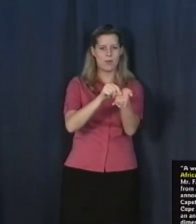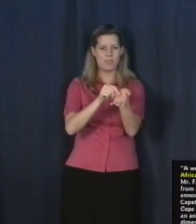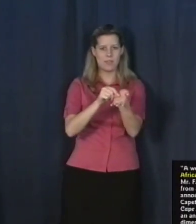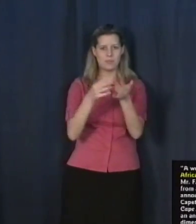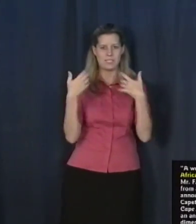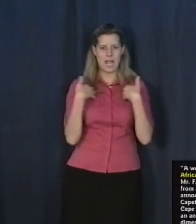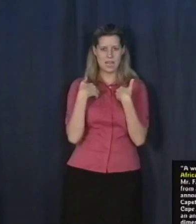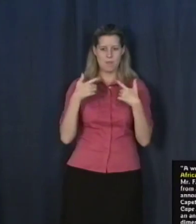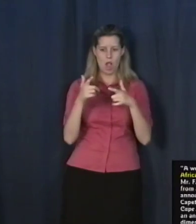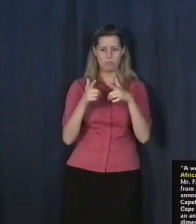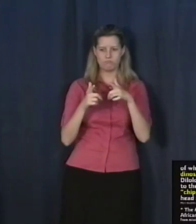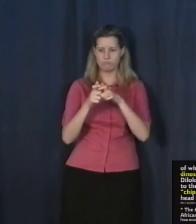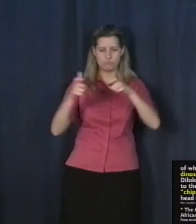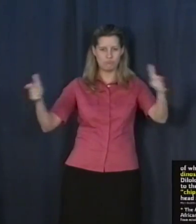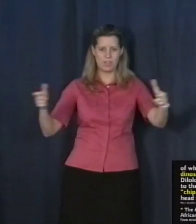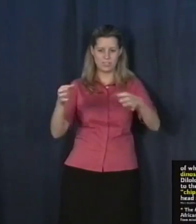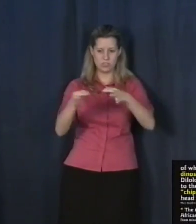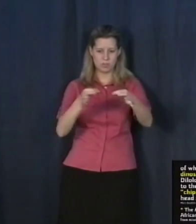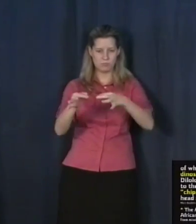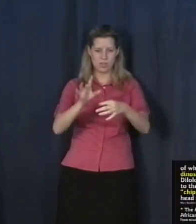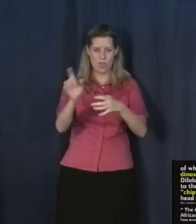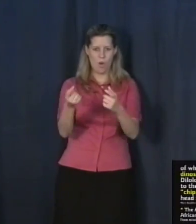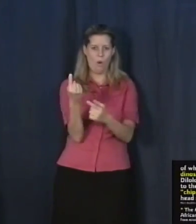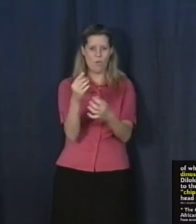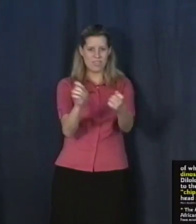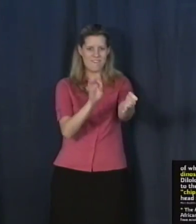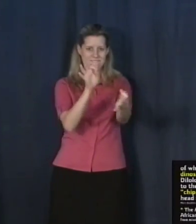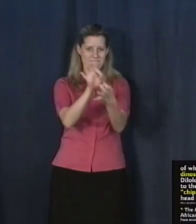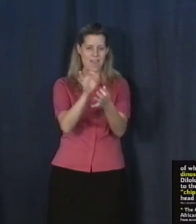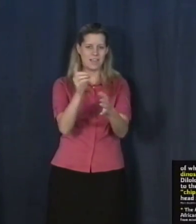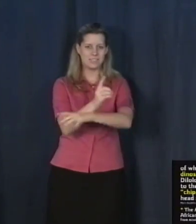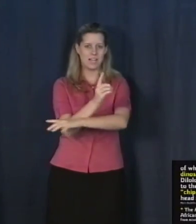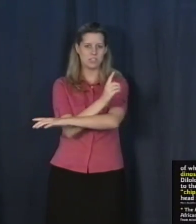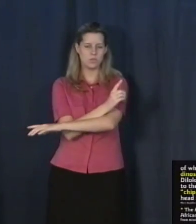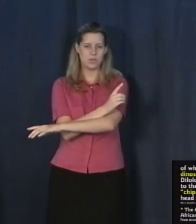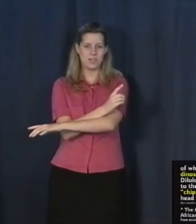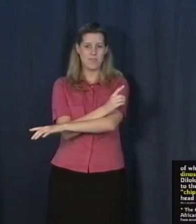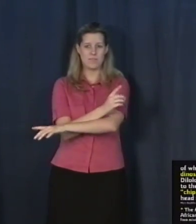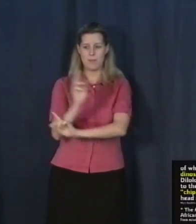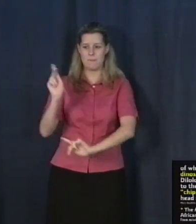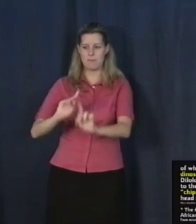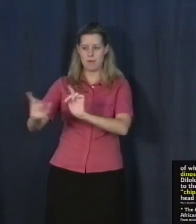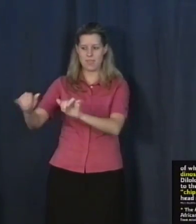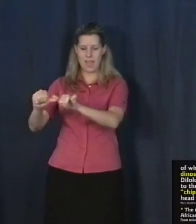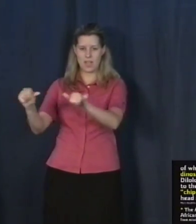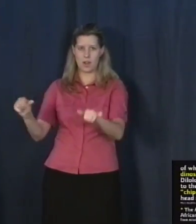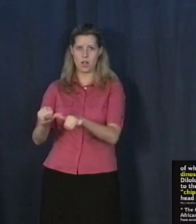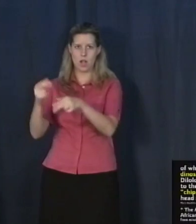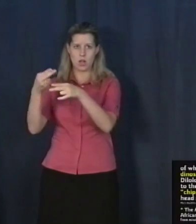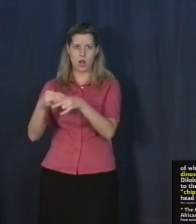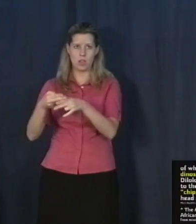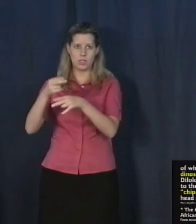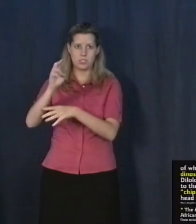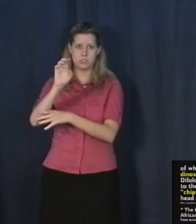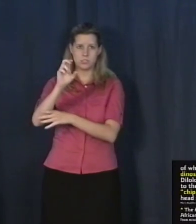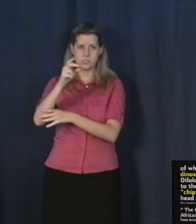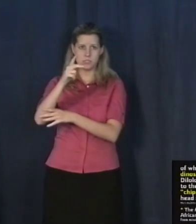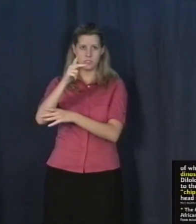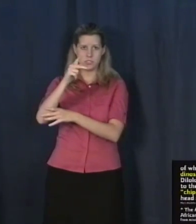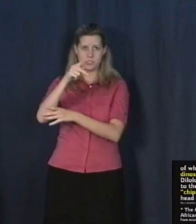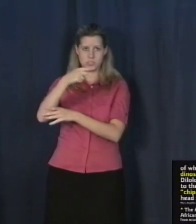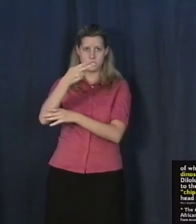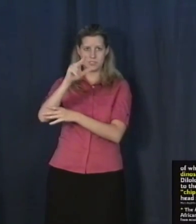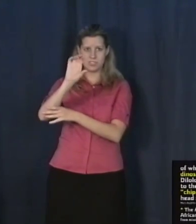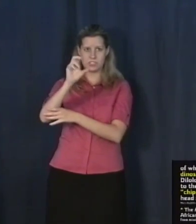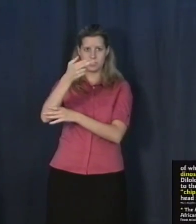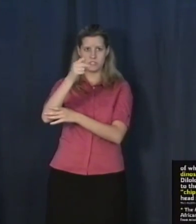animal of large dimensions, the description of which could only fit a dinosaur. The natives in the region called it Chippewa. That was their name